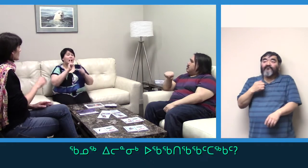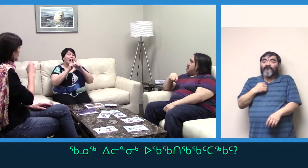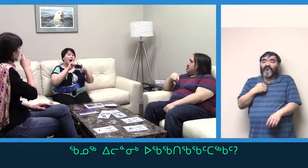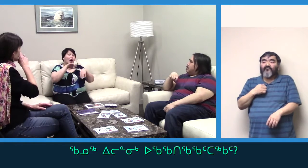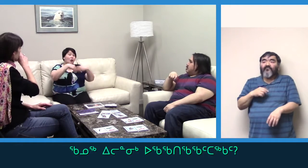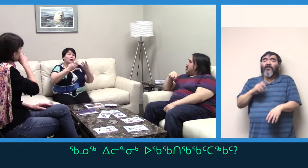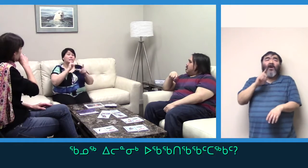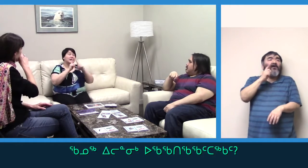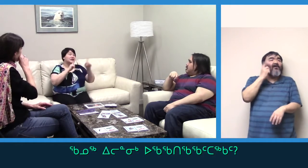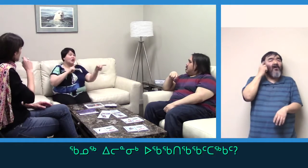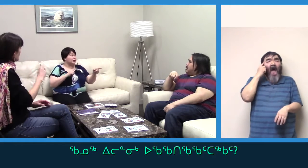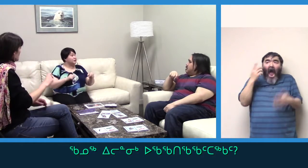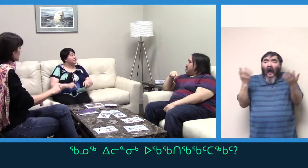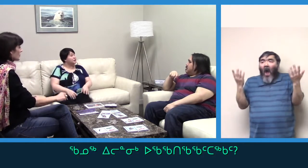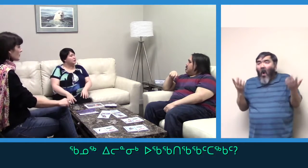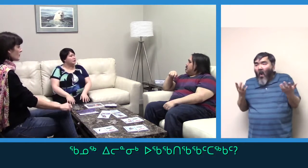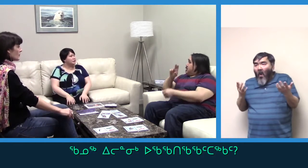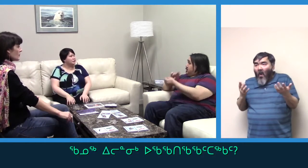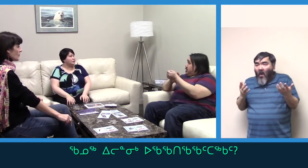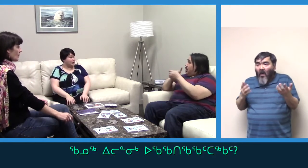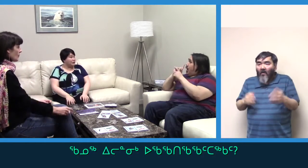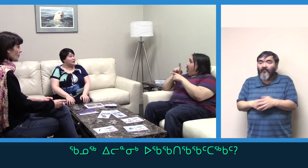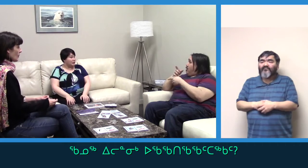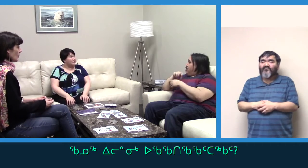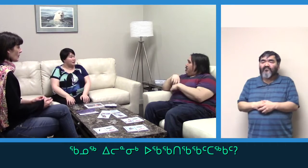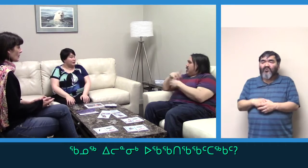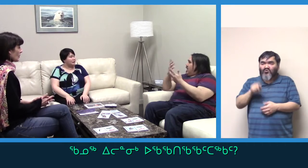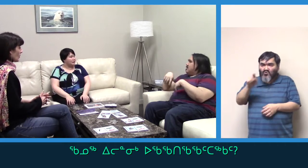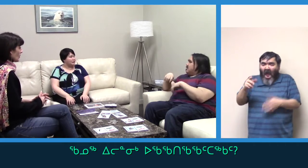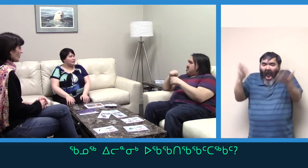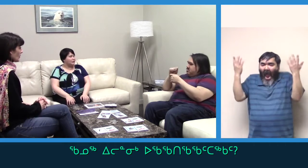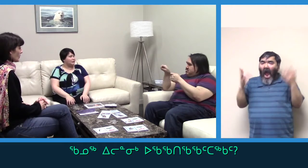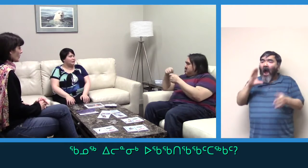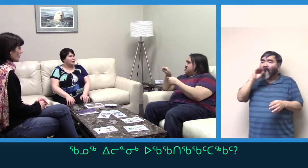I know, but how do they talk to you?